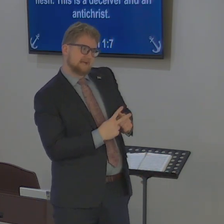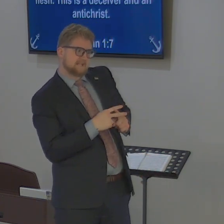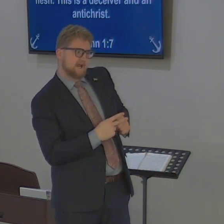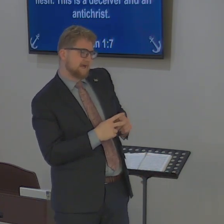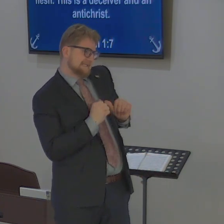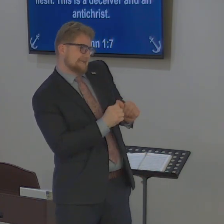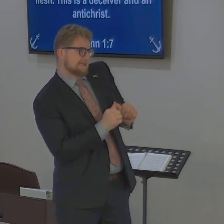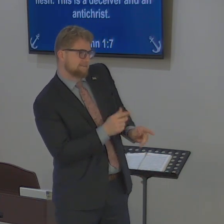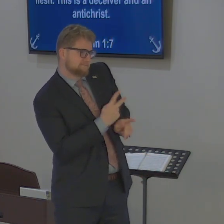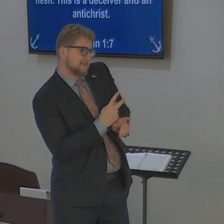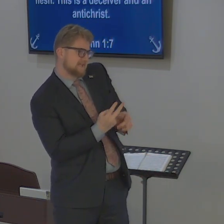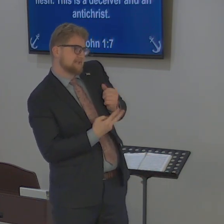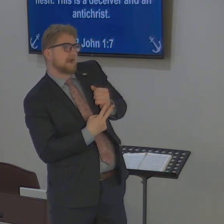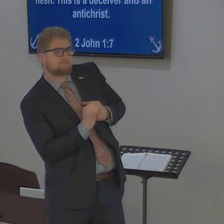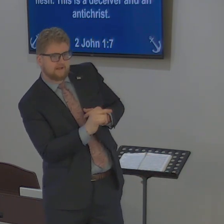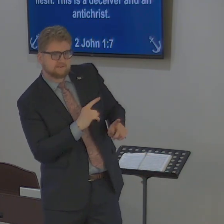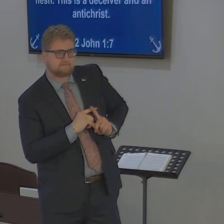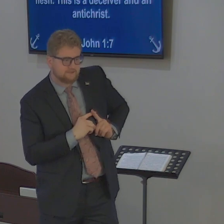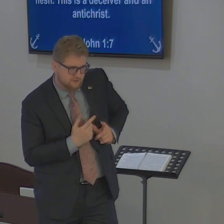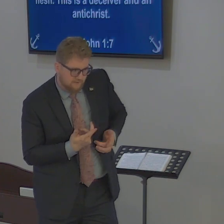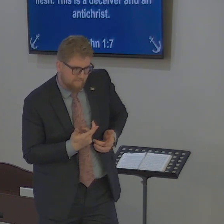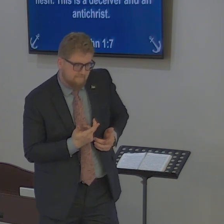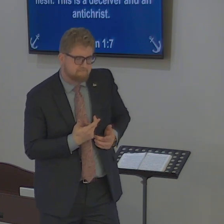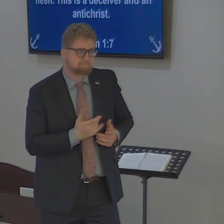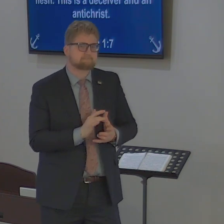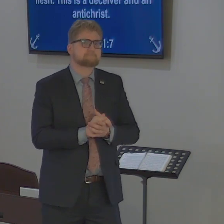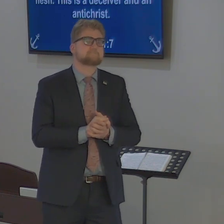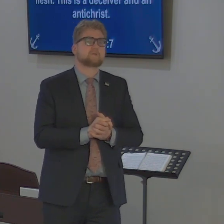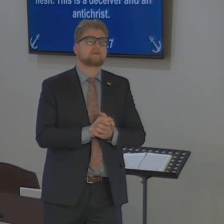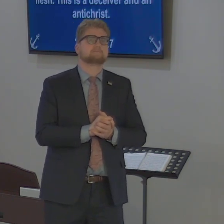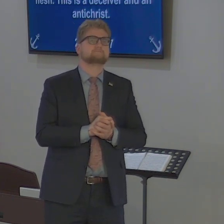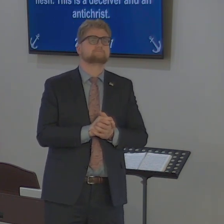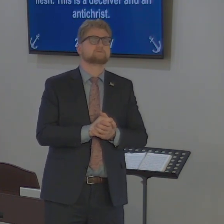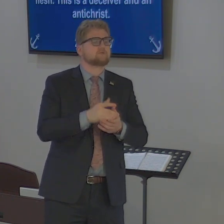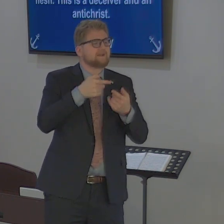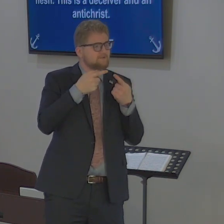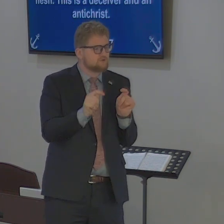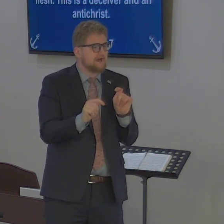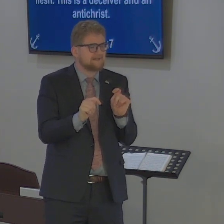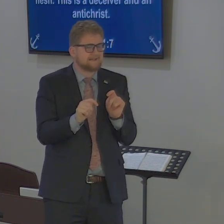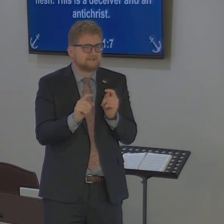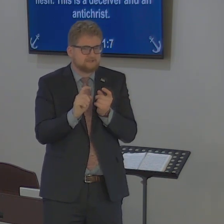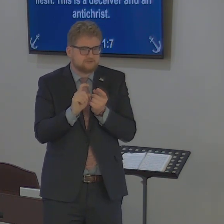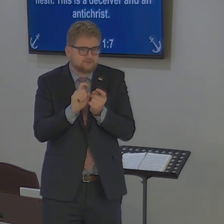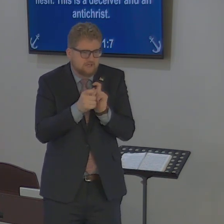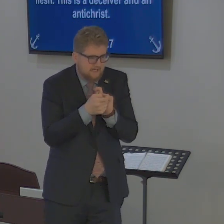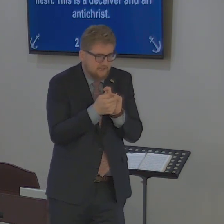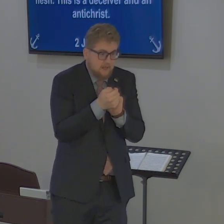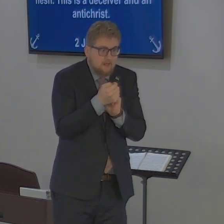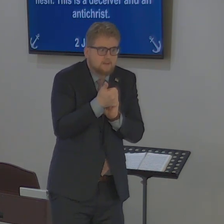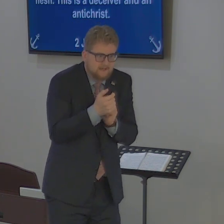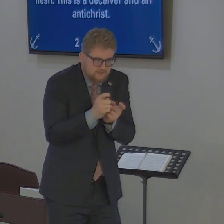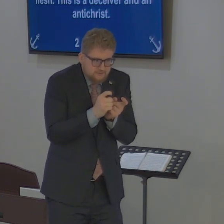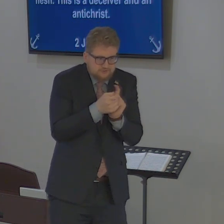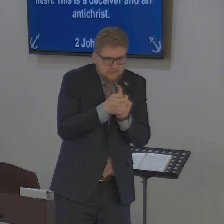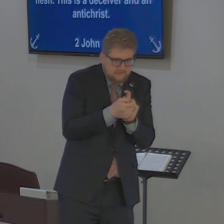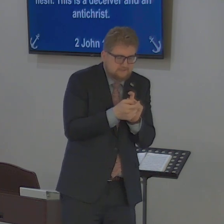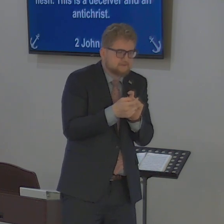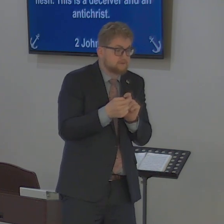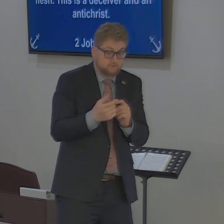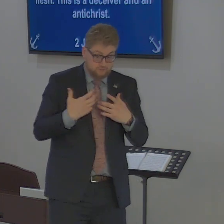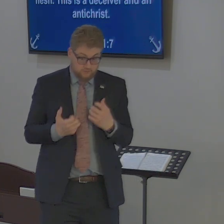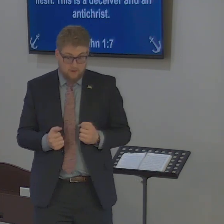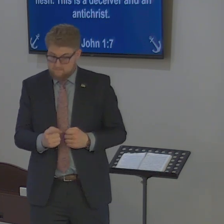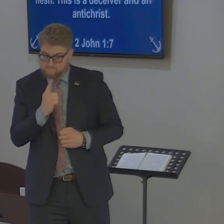no, it's only by grace, and the Gentiles are brought in as well. So they would try to creep in and change sound